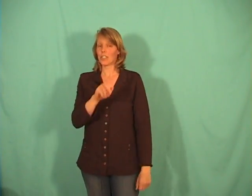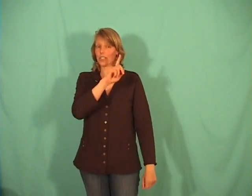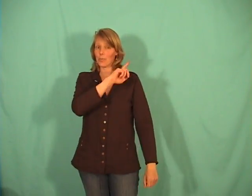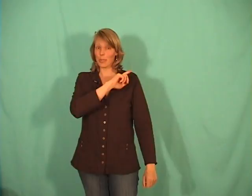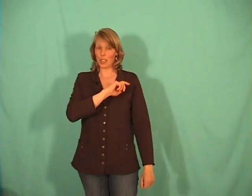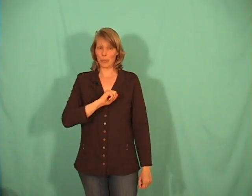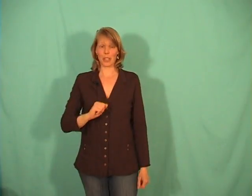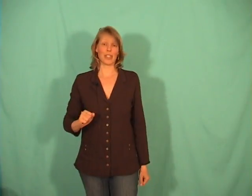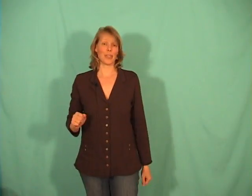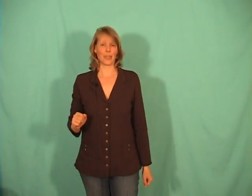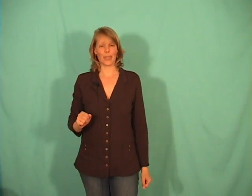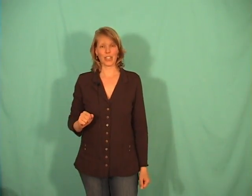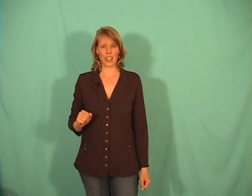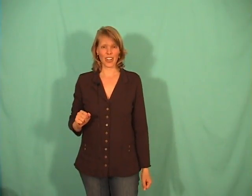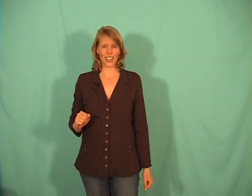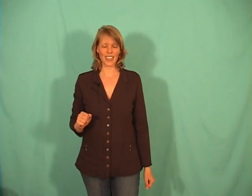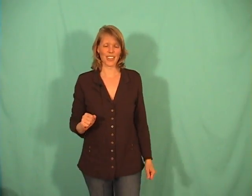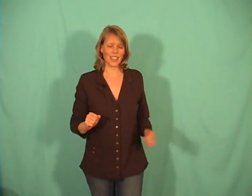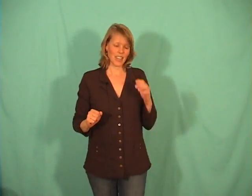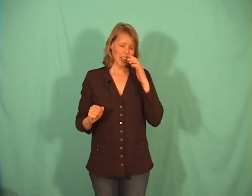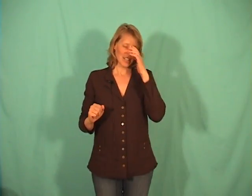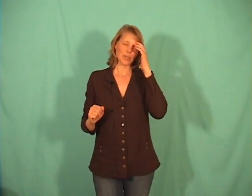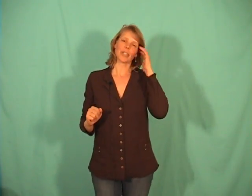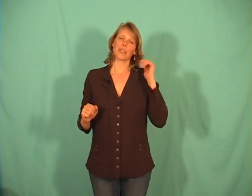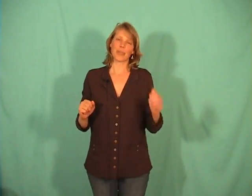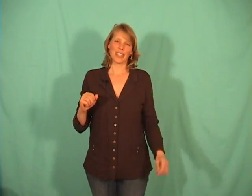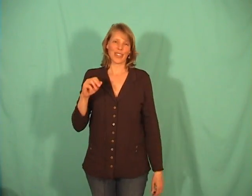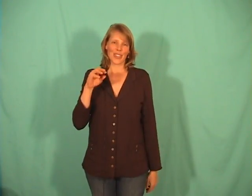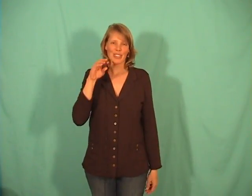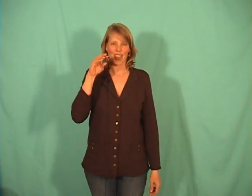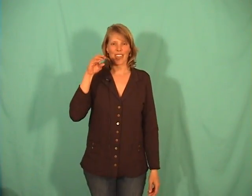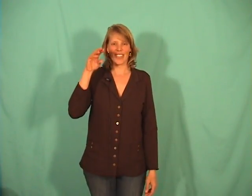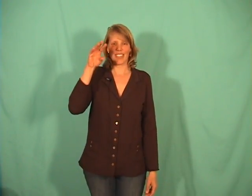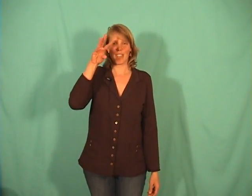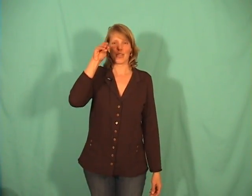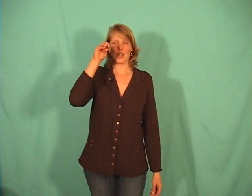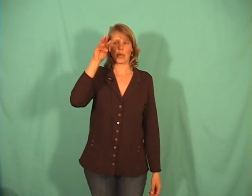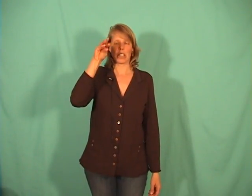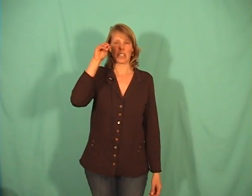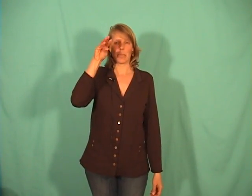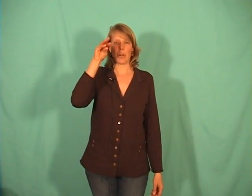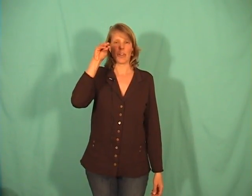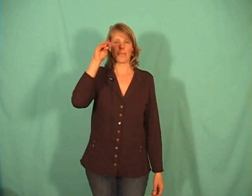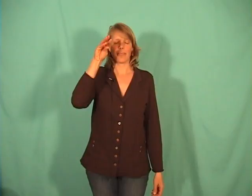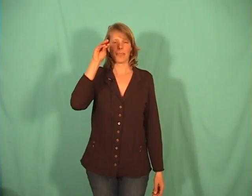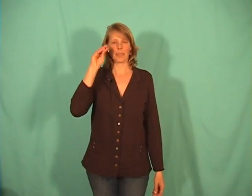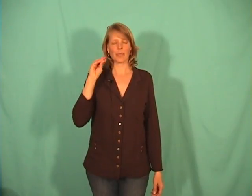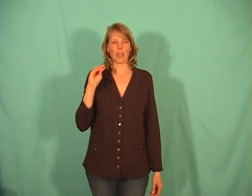Which brings me to a song, Twinkle, Twinkle, Little Star. Here's the twinkling part.